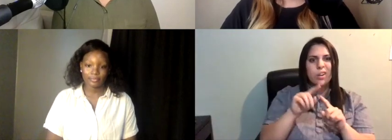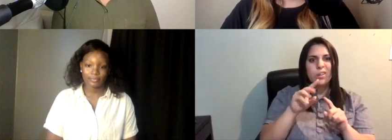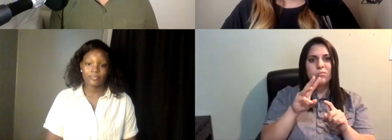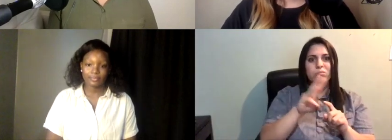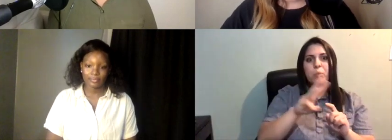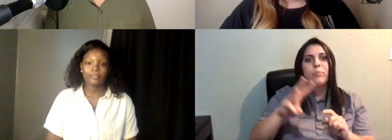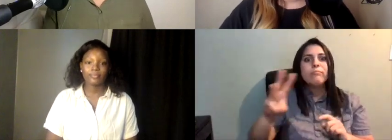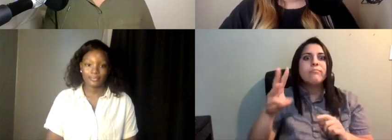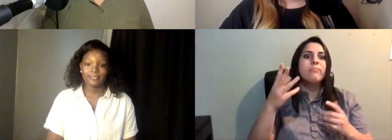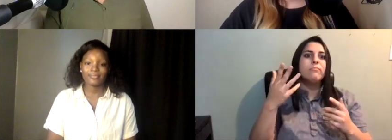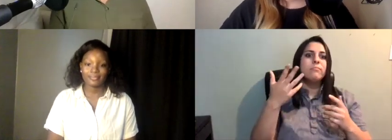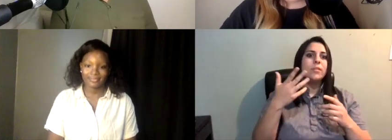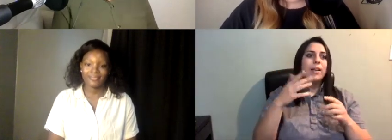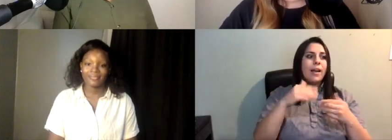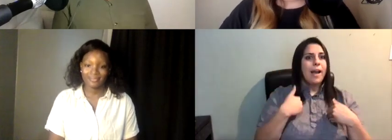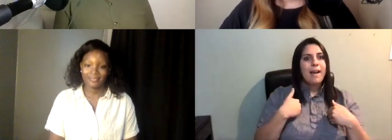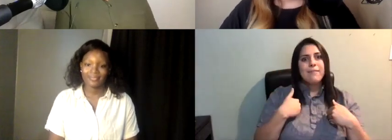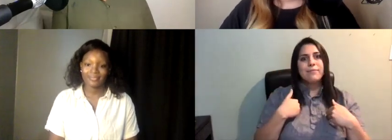the different